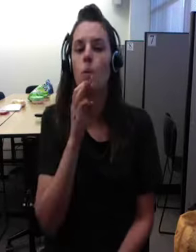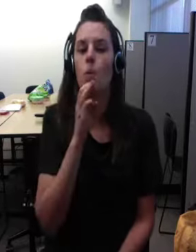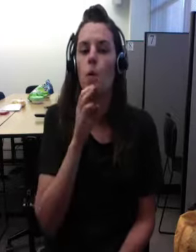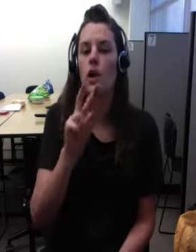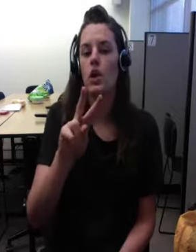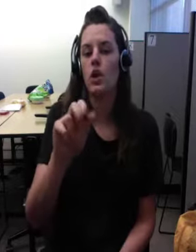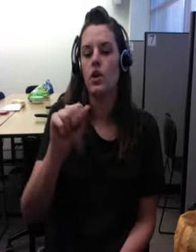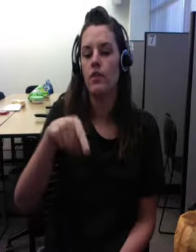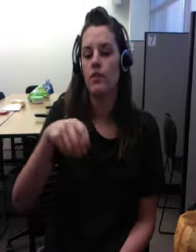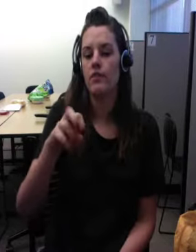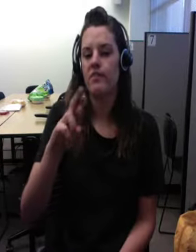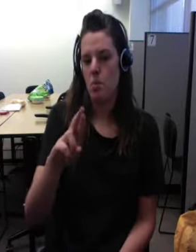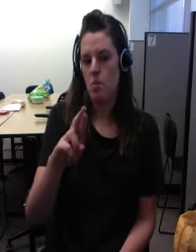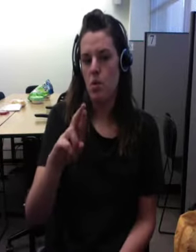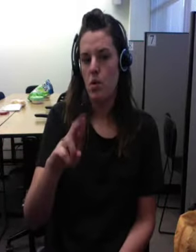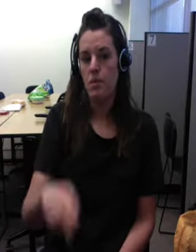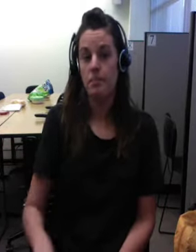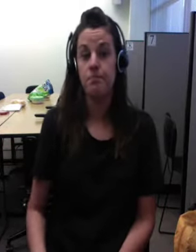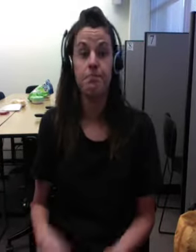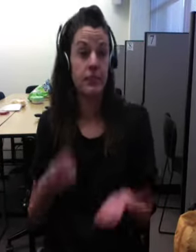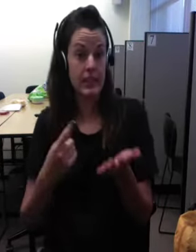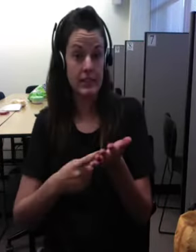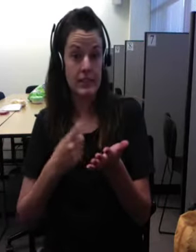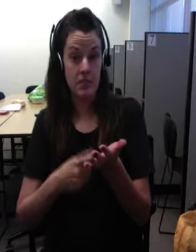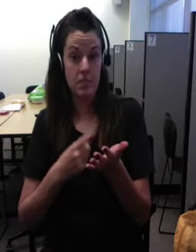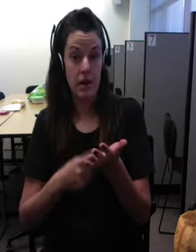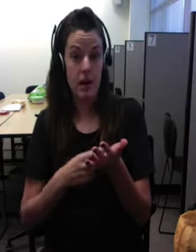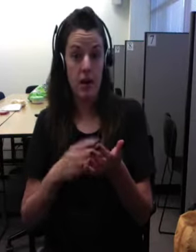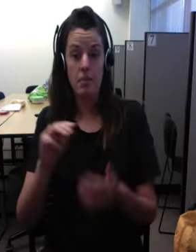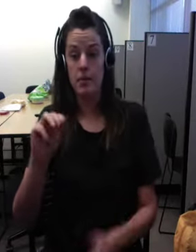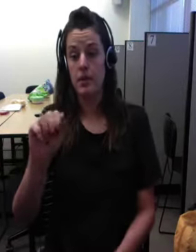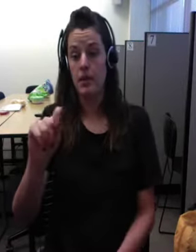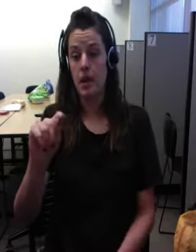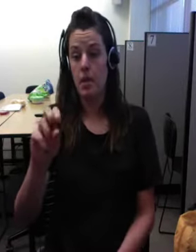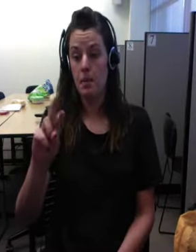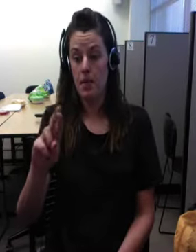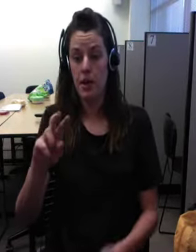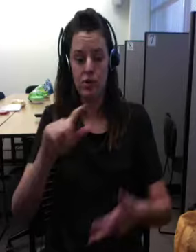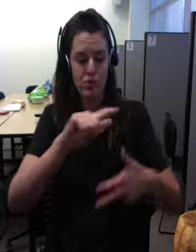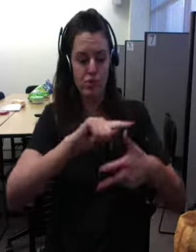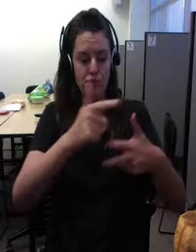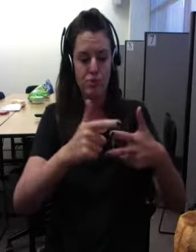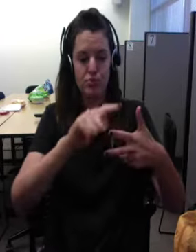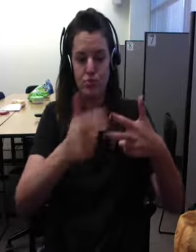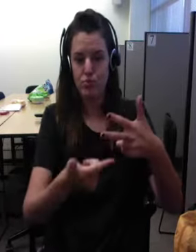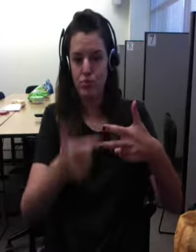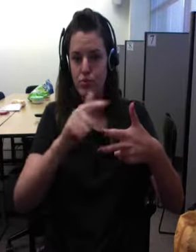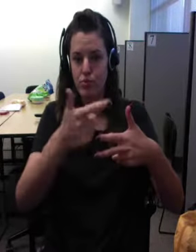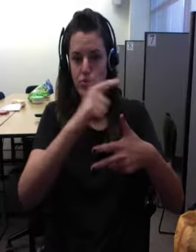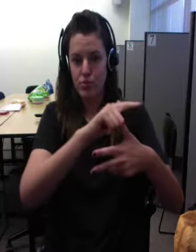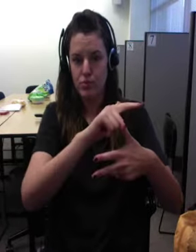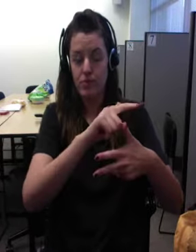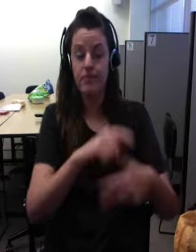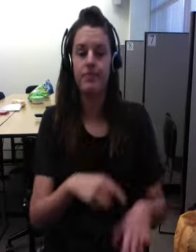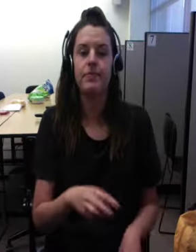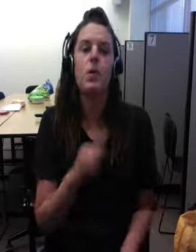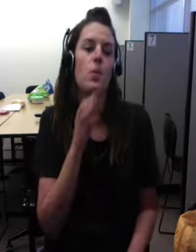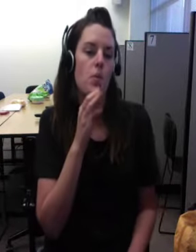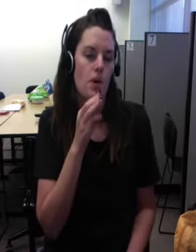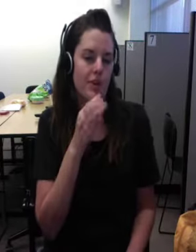Sometimes matter can change from one state to another. Water is a very good example of this. When water